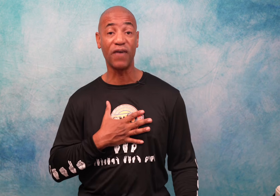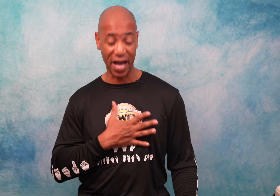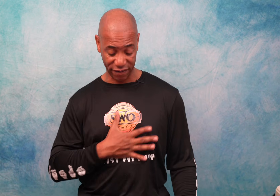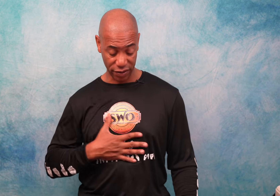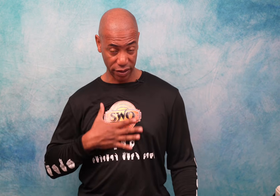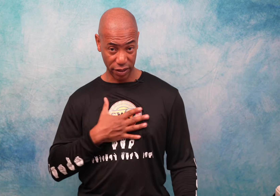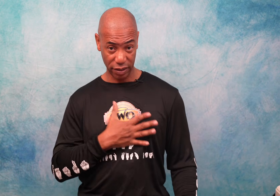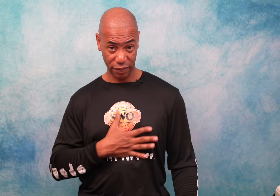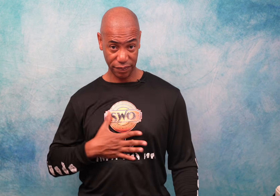5.